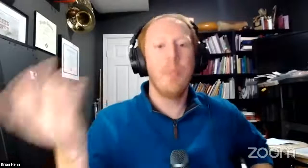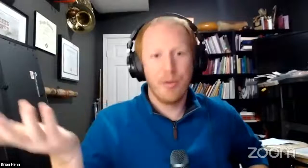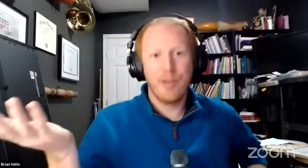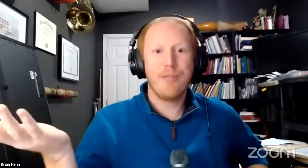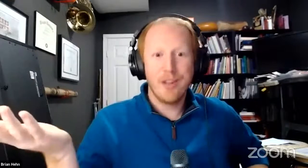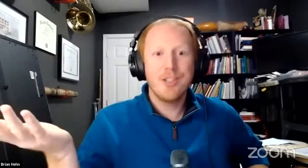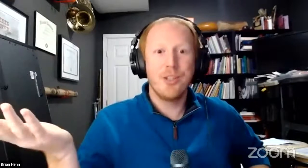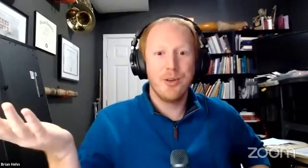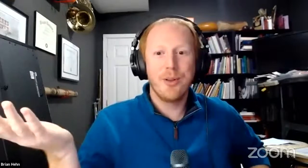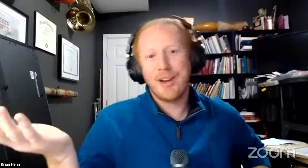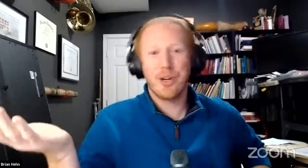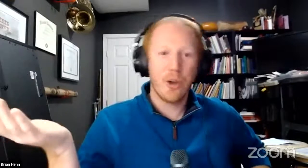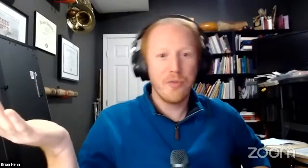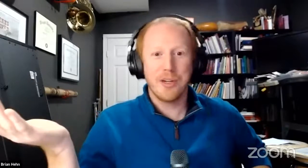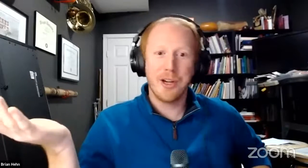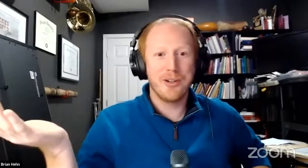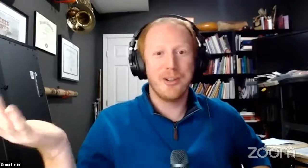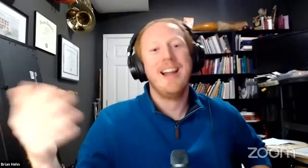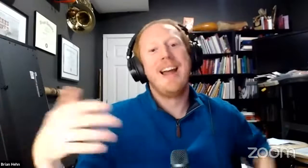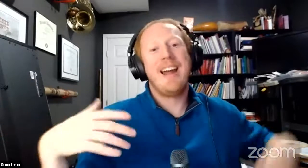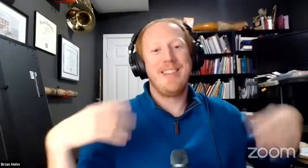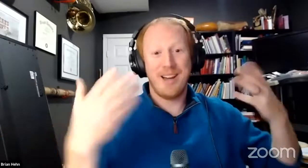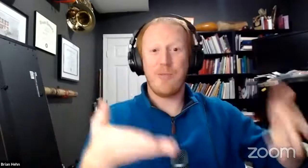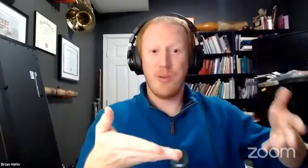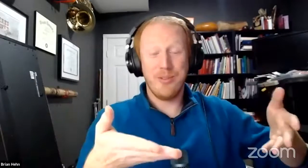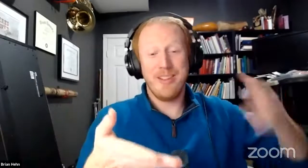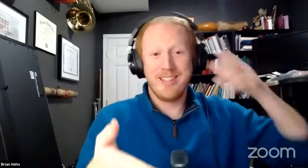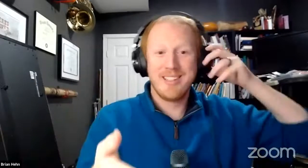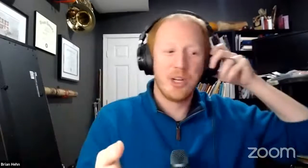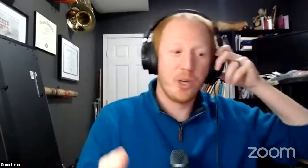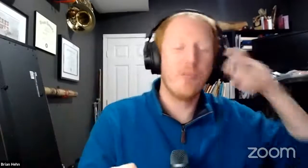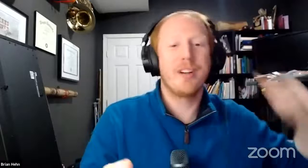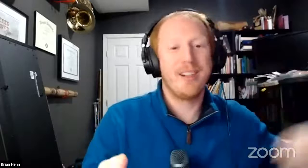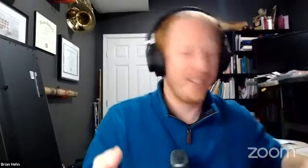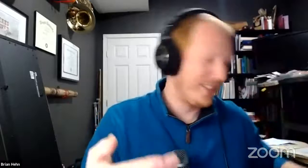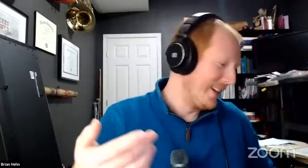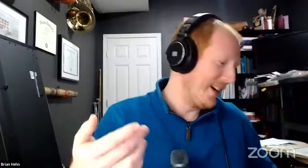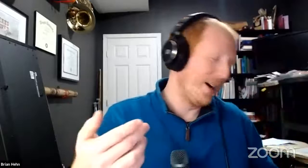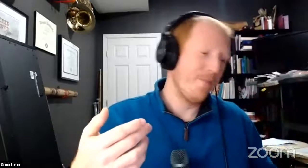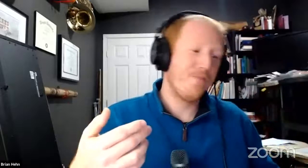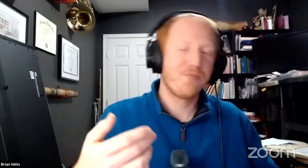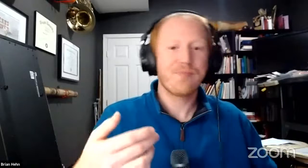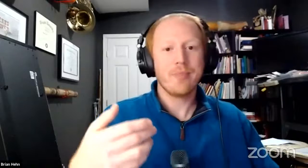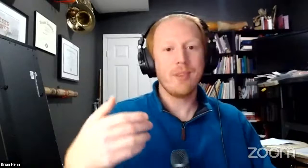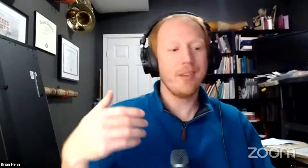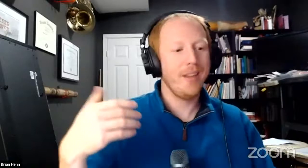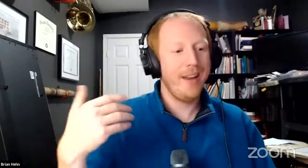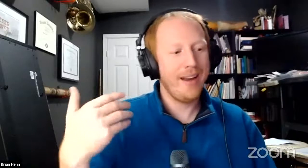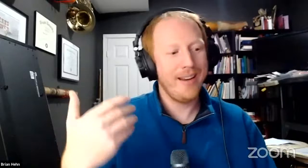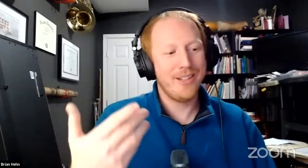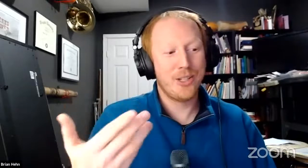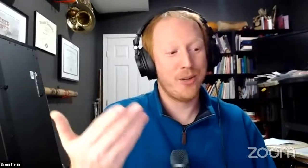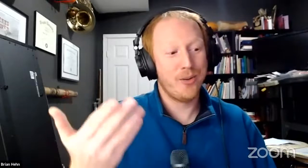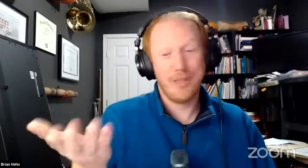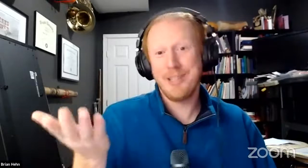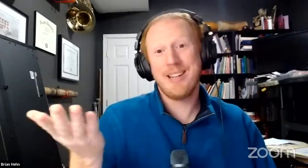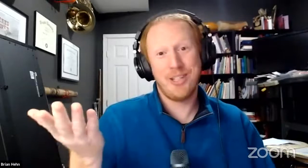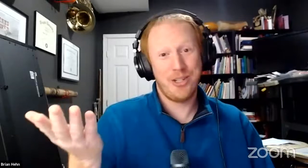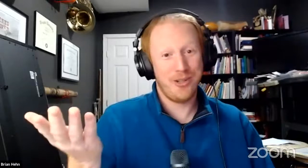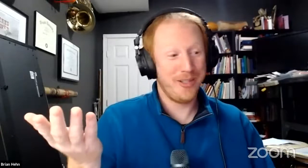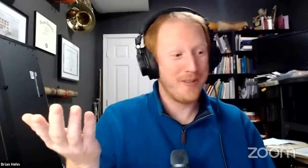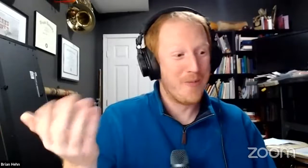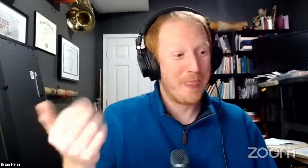but please accept our cheer. Love and joy come to you, and to you your household too. And God bless you and